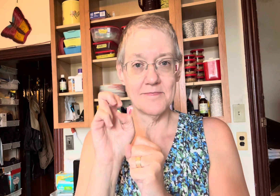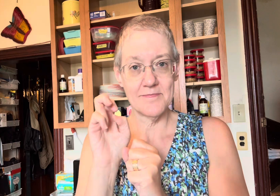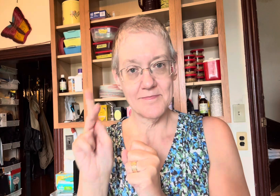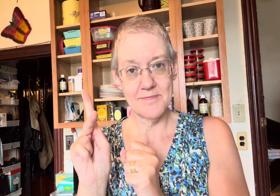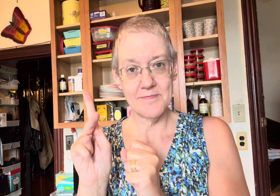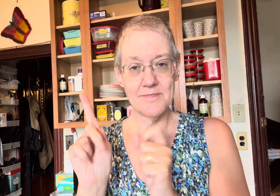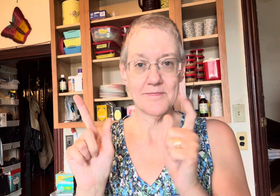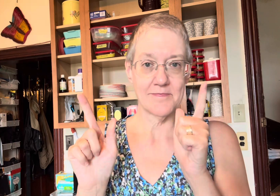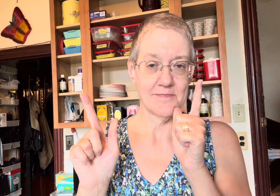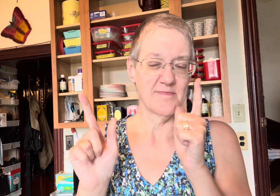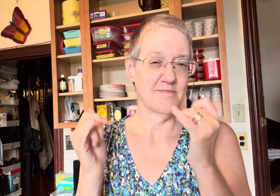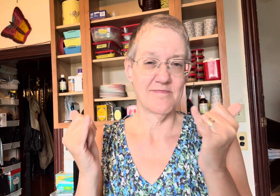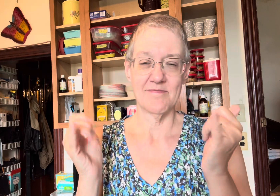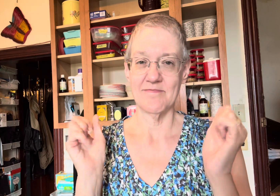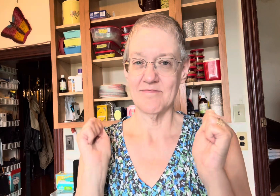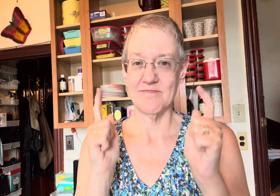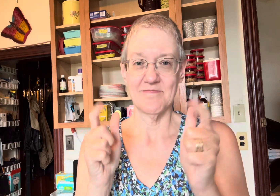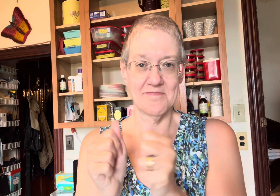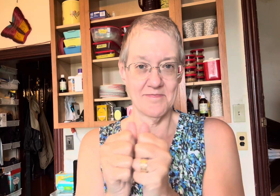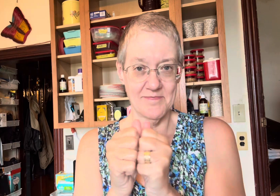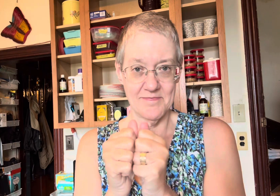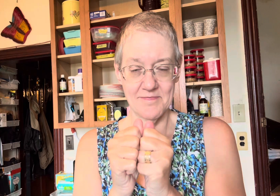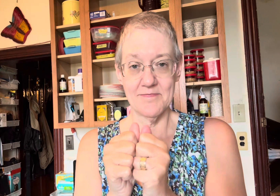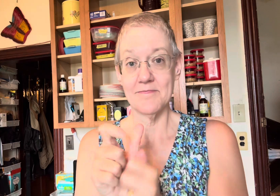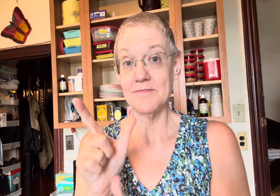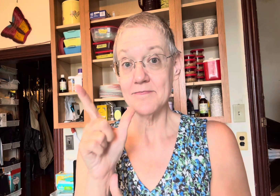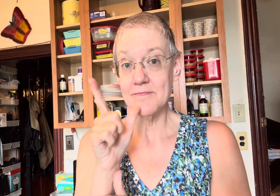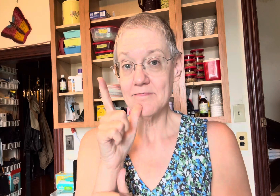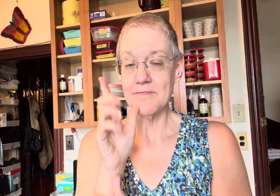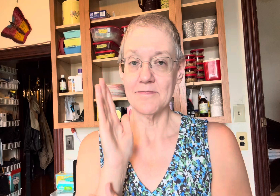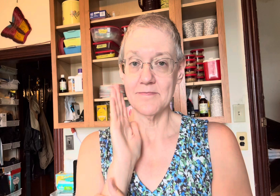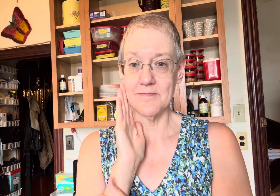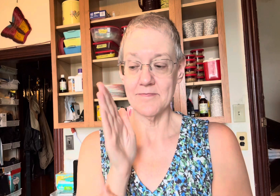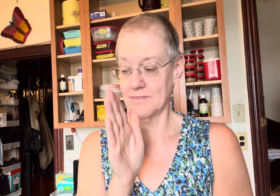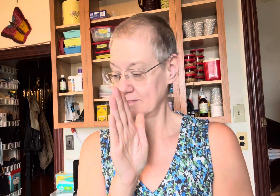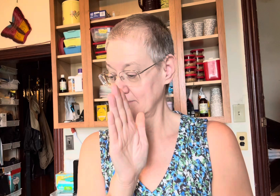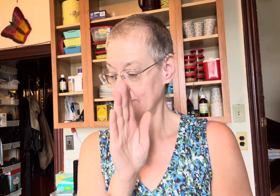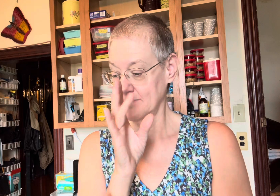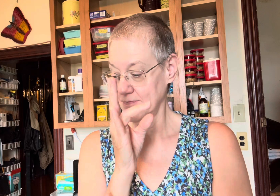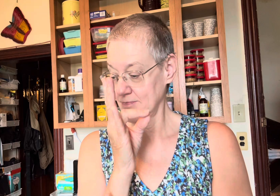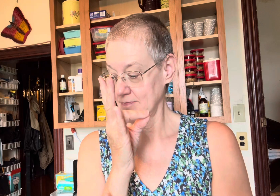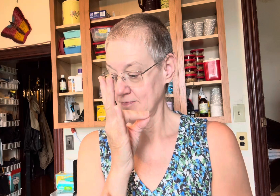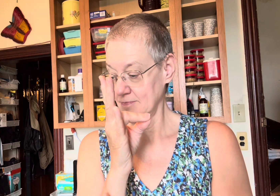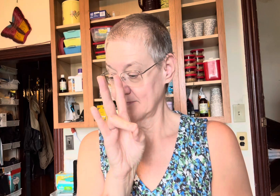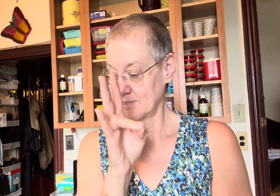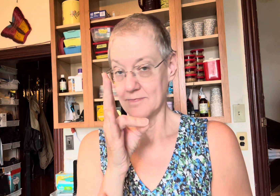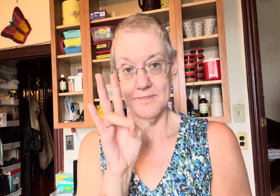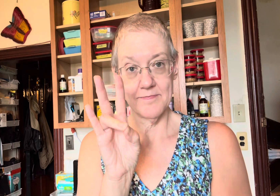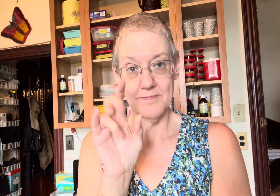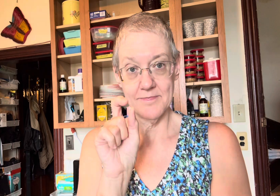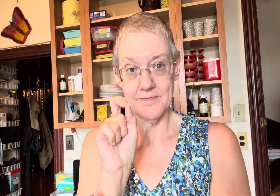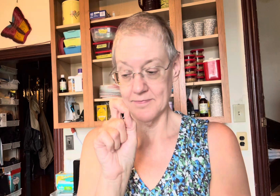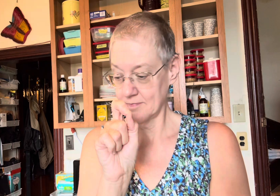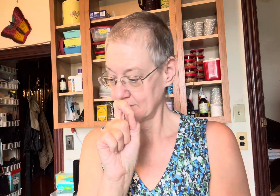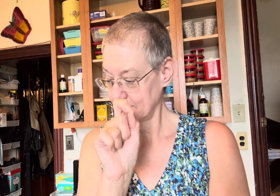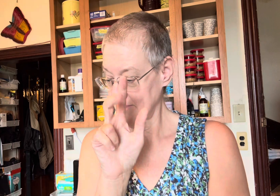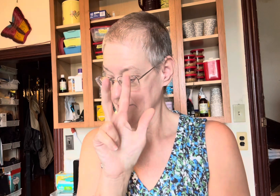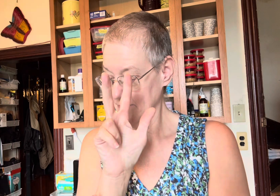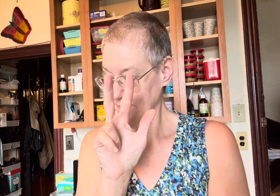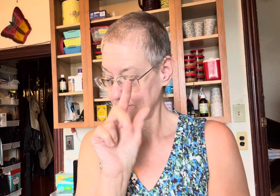meal a day. Normally I have a snack and lunch, but I'm putting them both together. So lunch is going to be